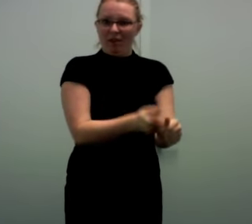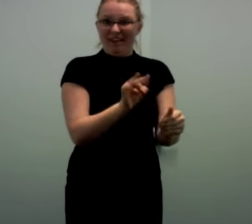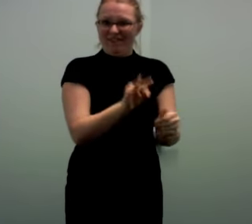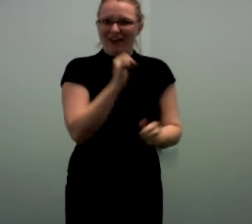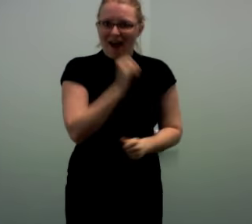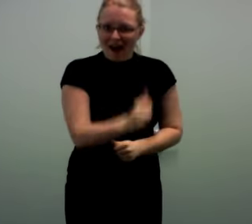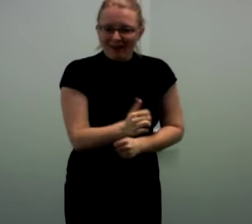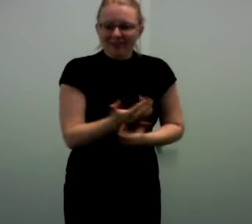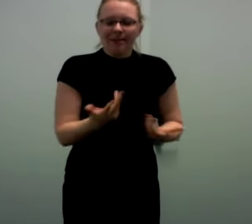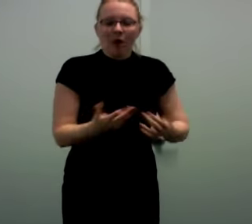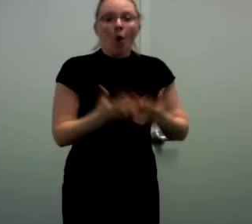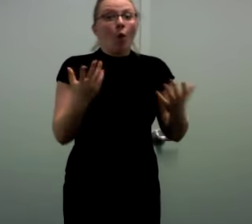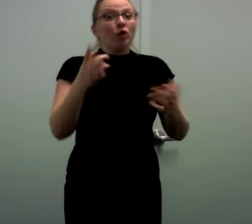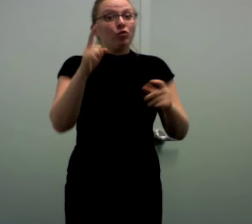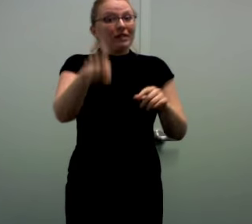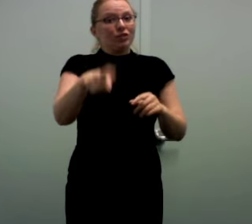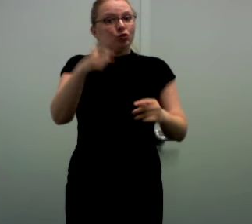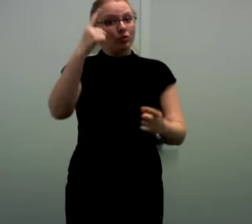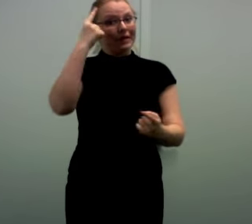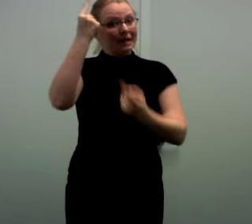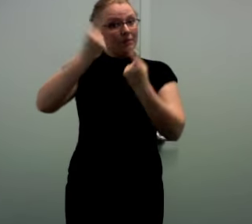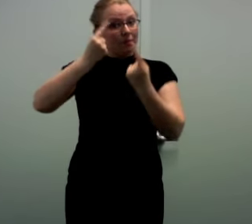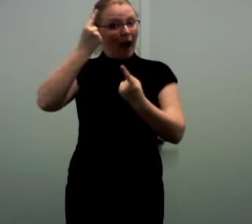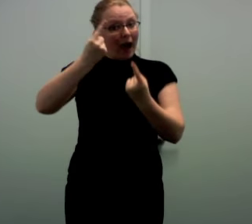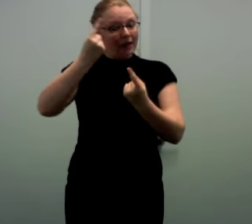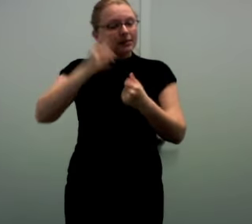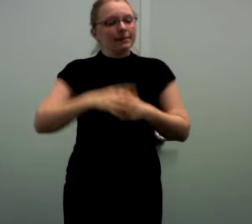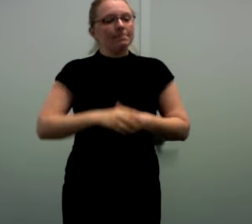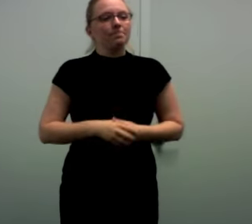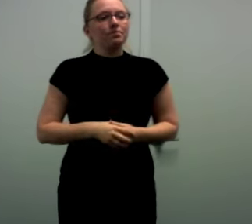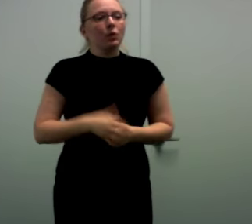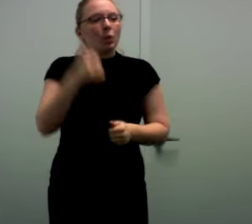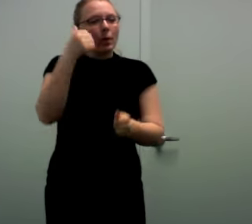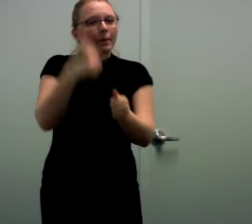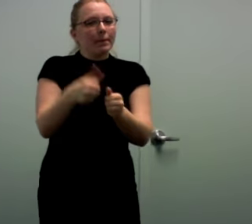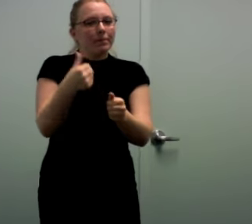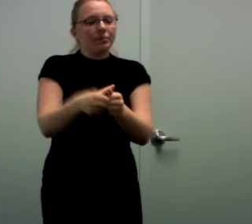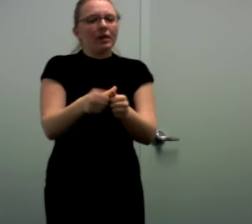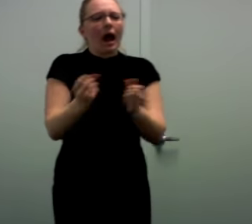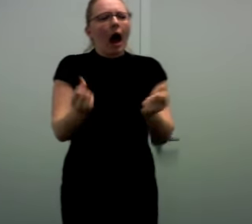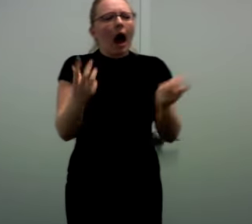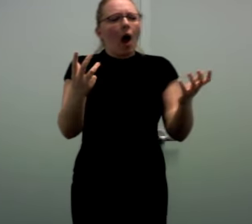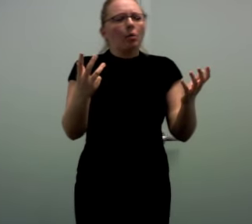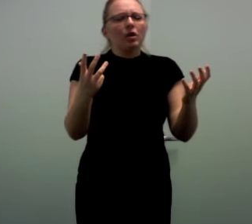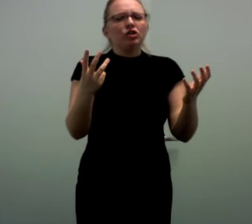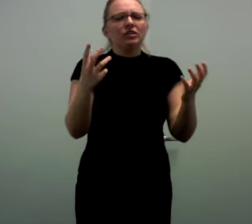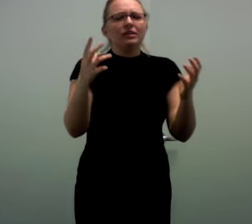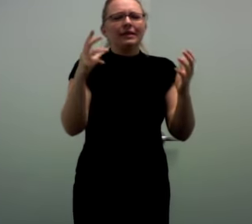mind that how much do we restrict business? How much do we regulate?